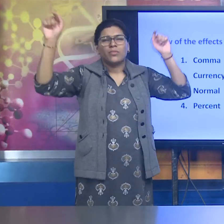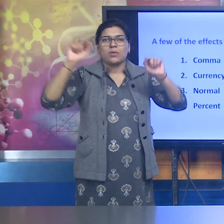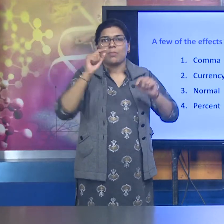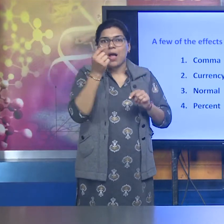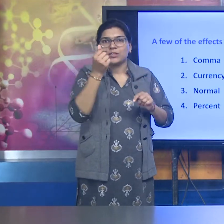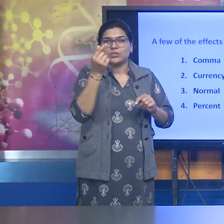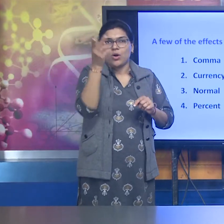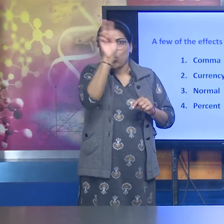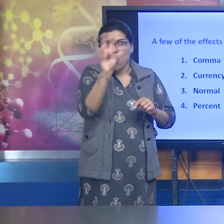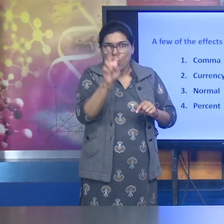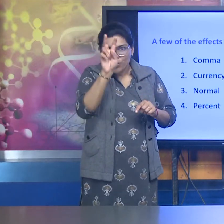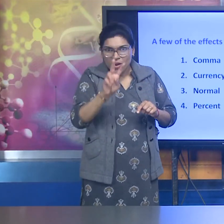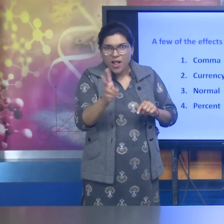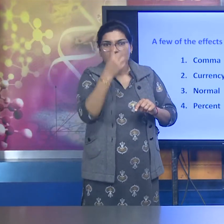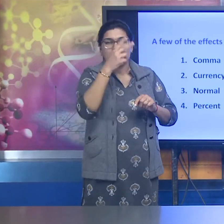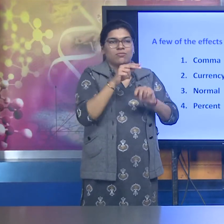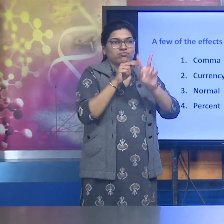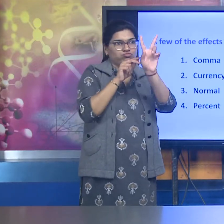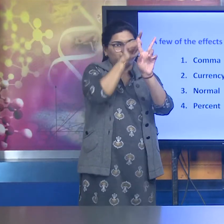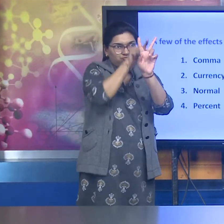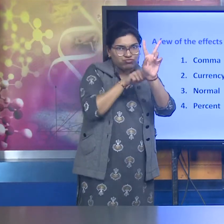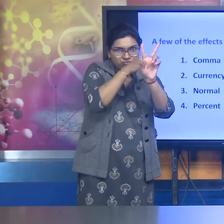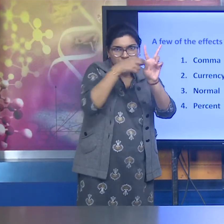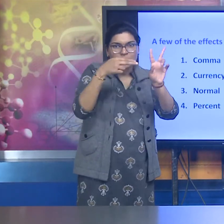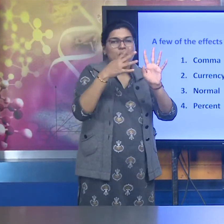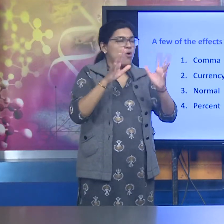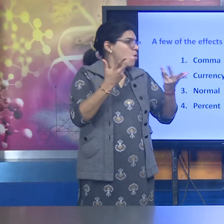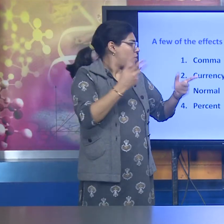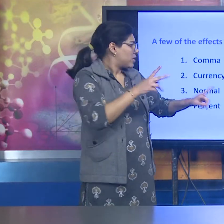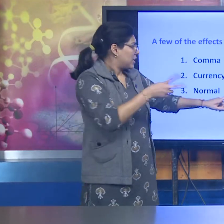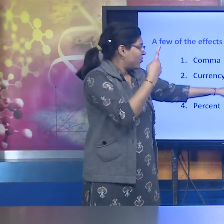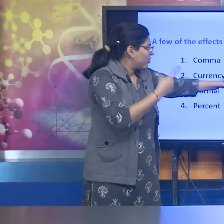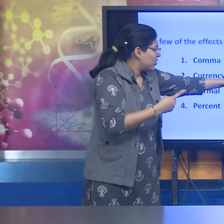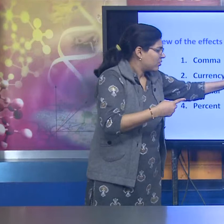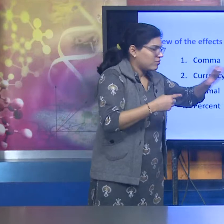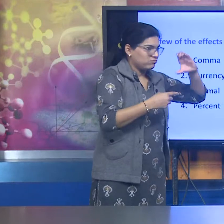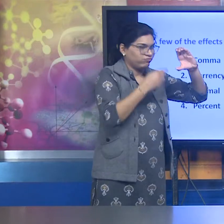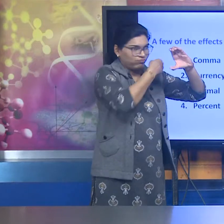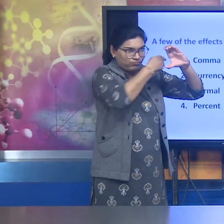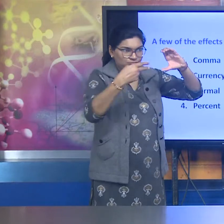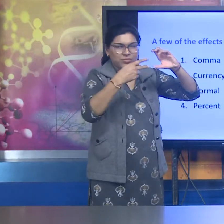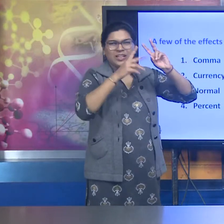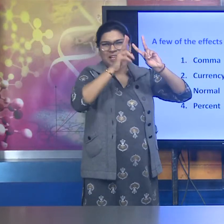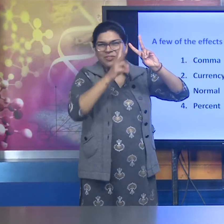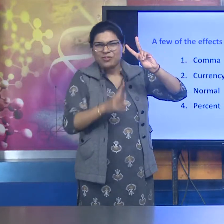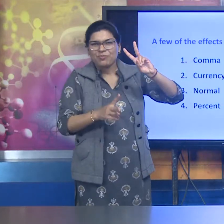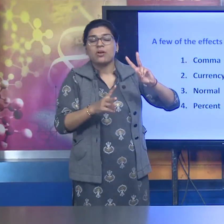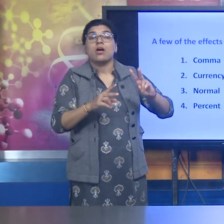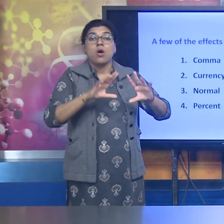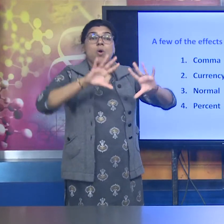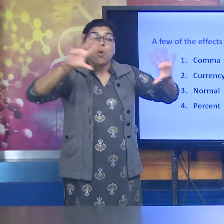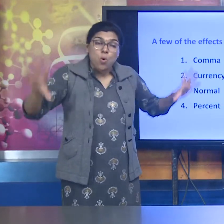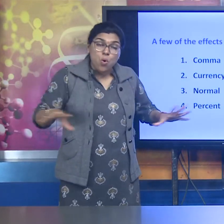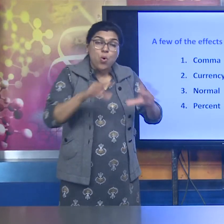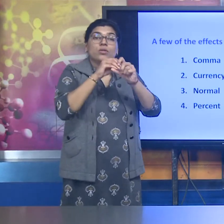dinar, etc. Different state, different countries have their different currency.